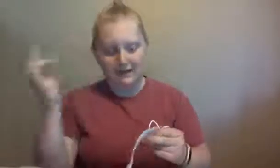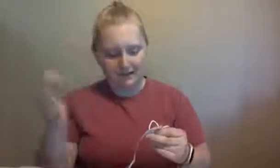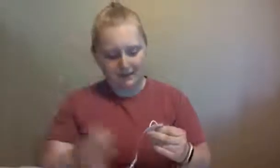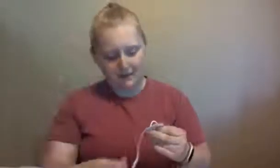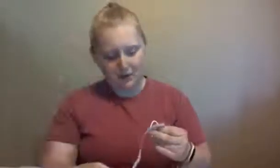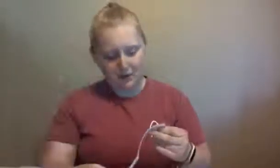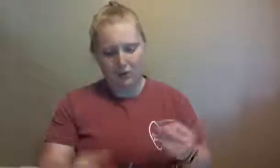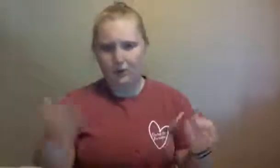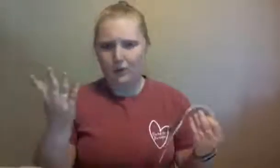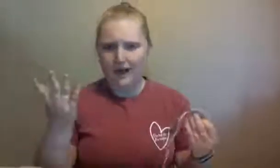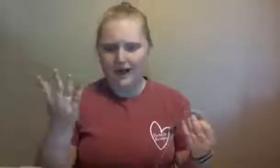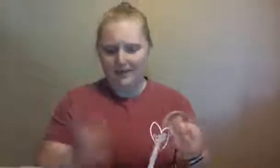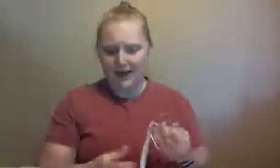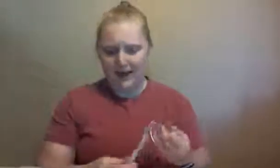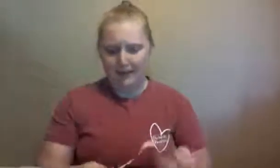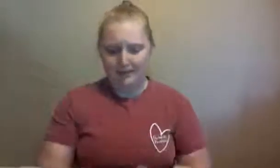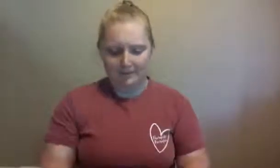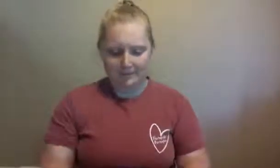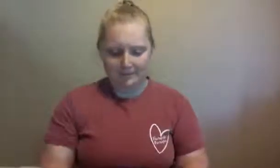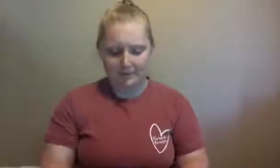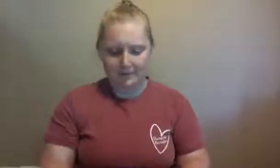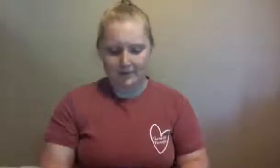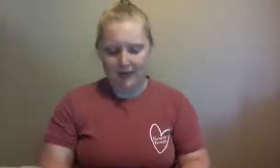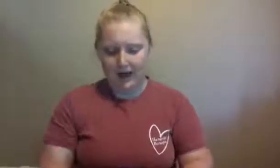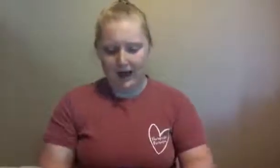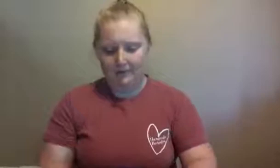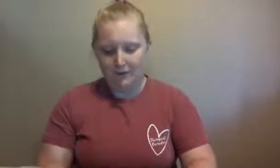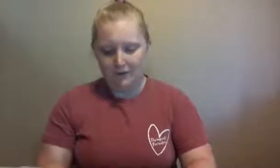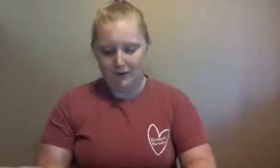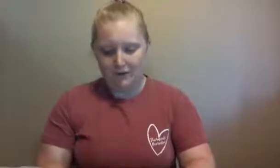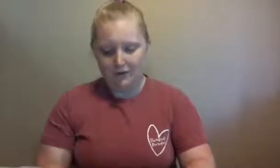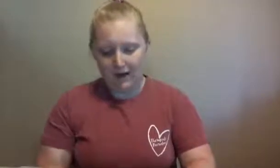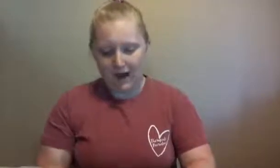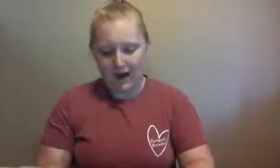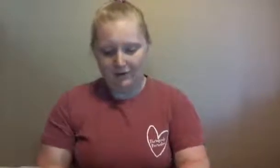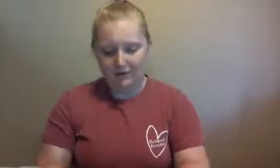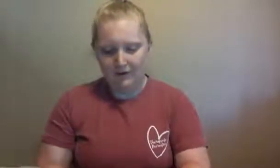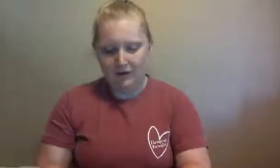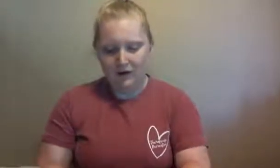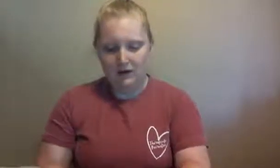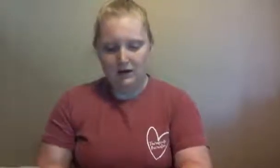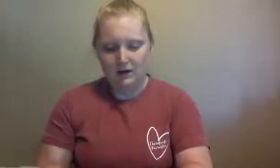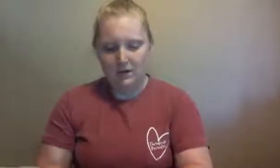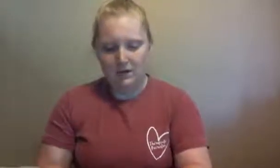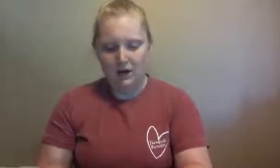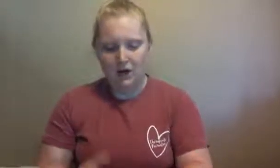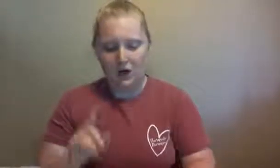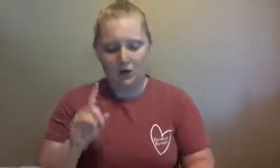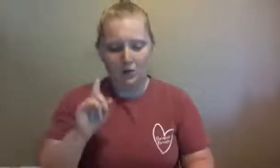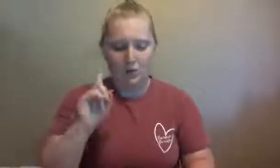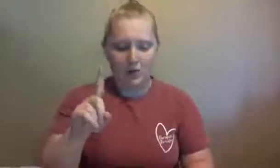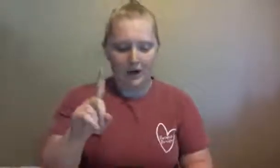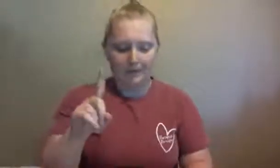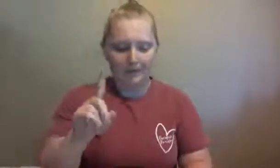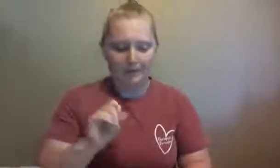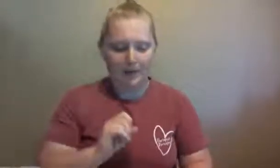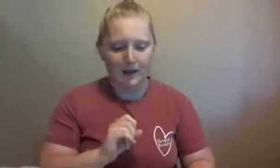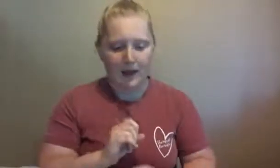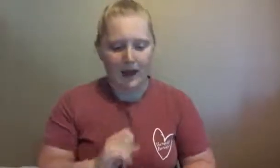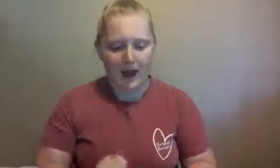cats. What am I? Okay, so we have number 1. I